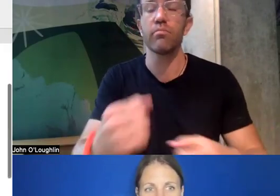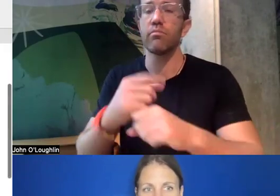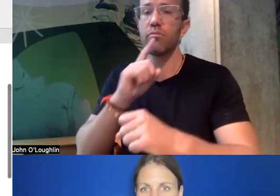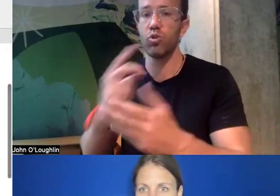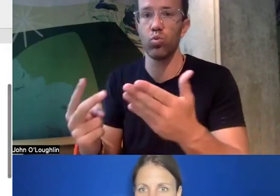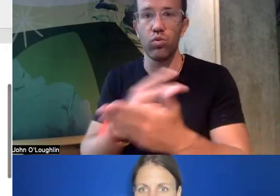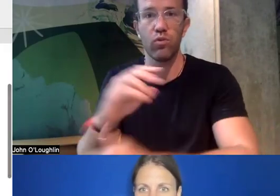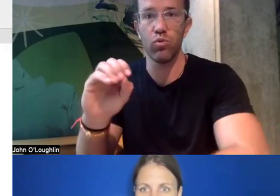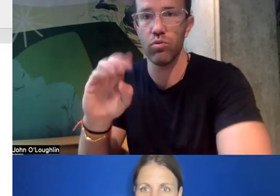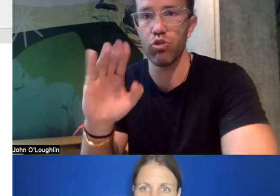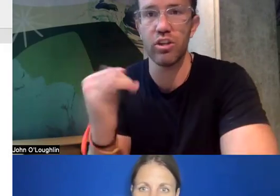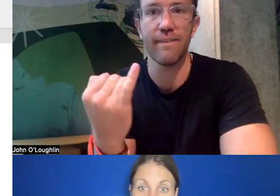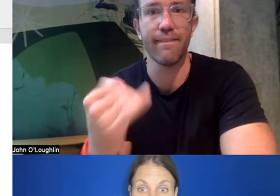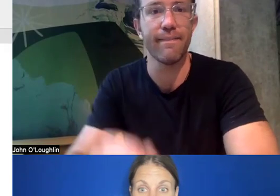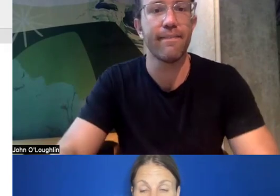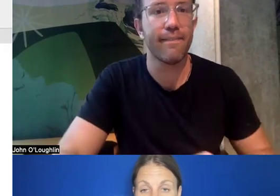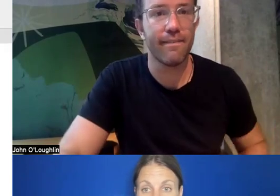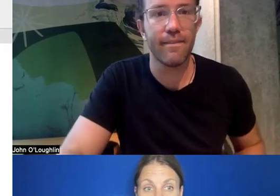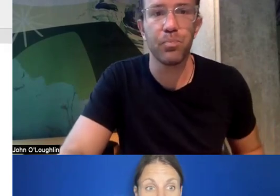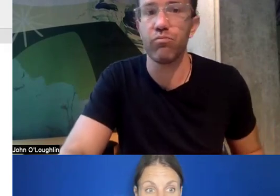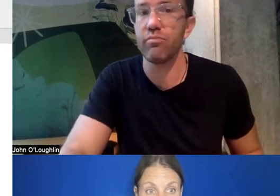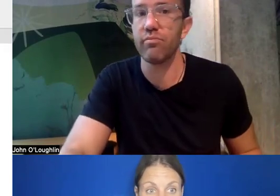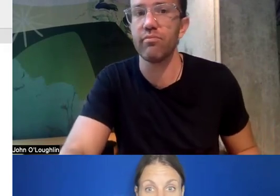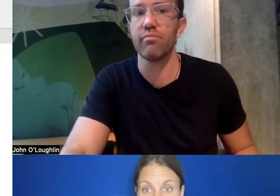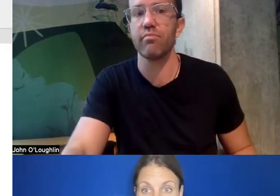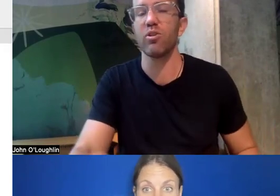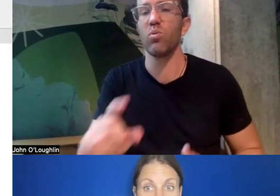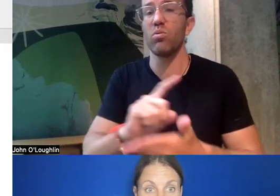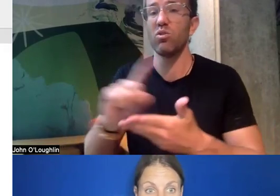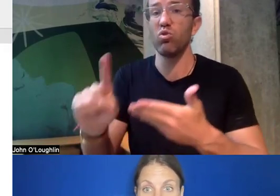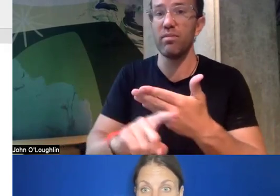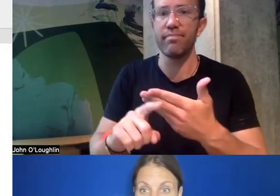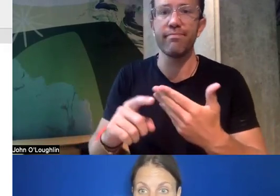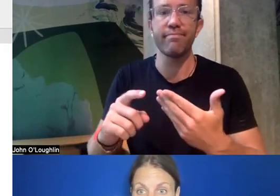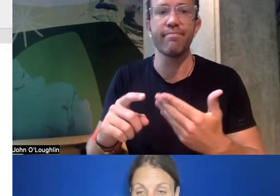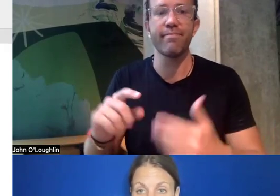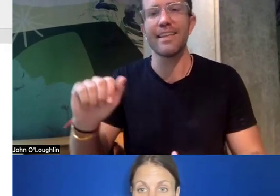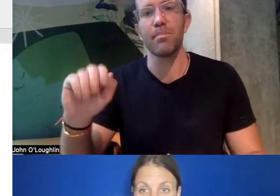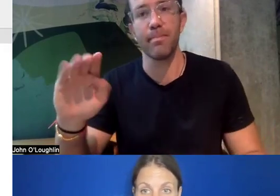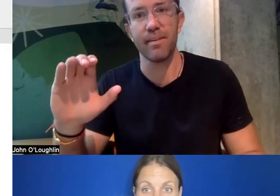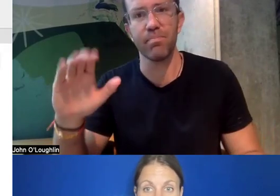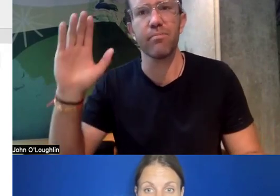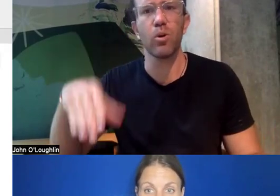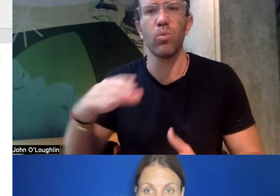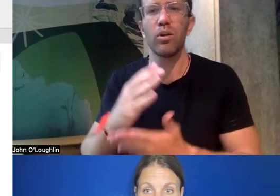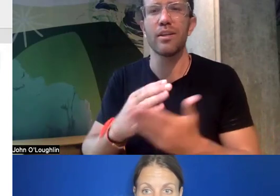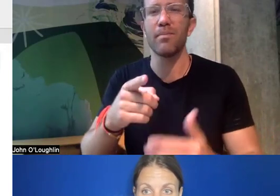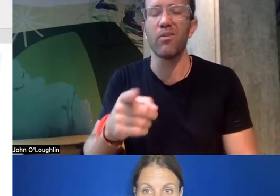will really begin. Make sure to review the objectives again next